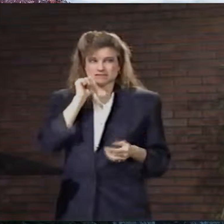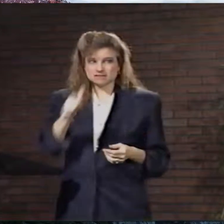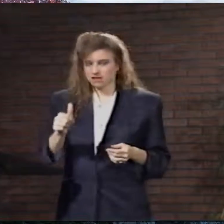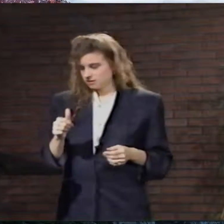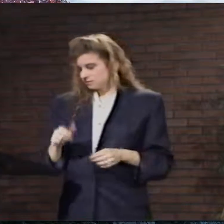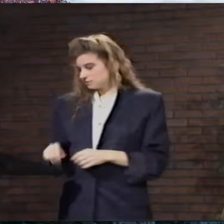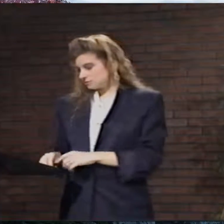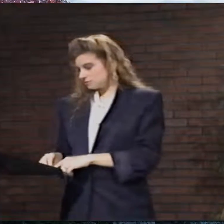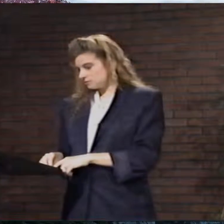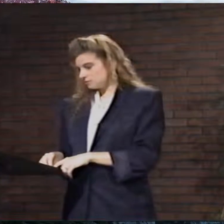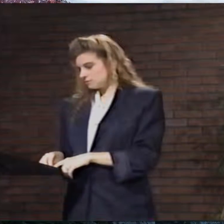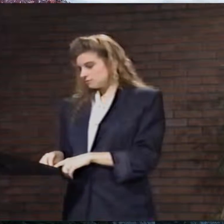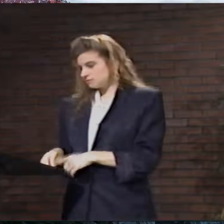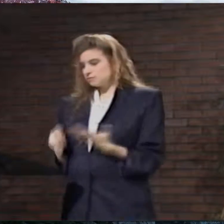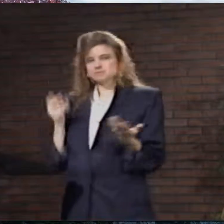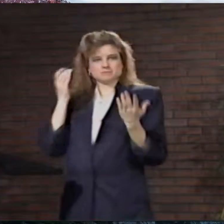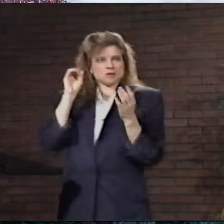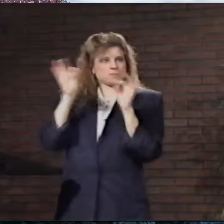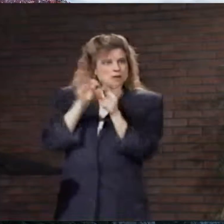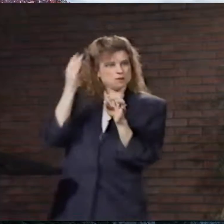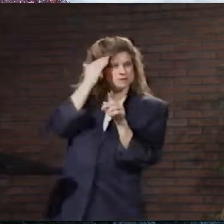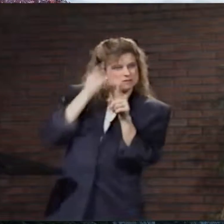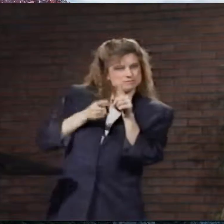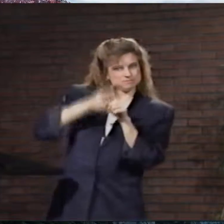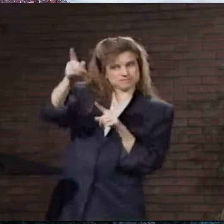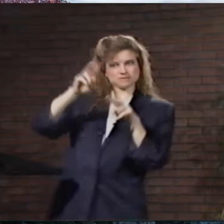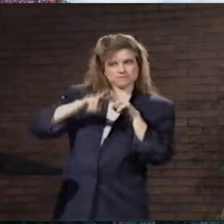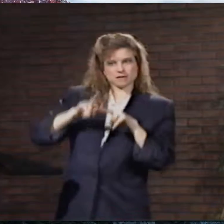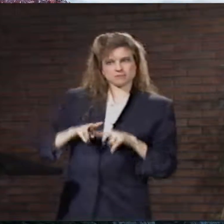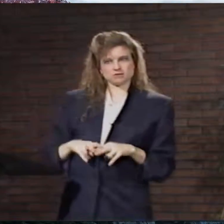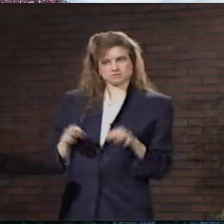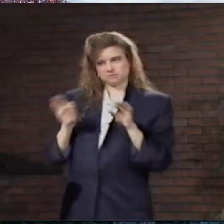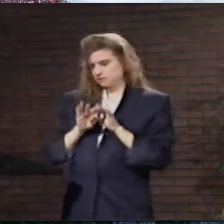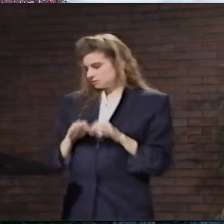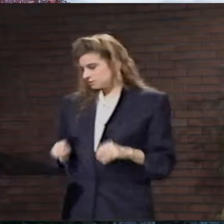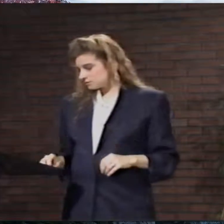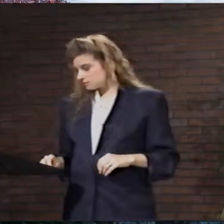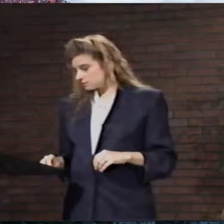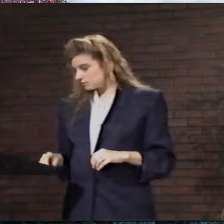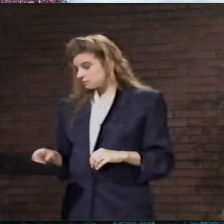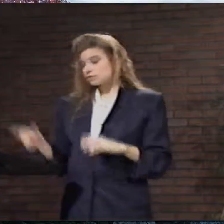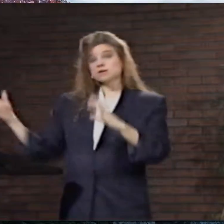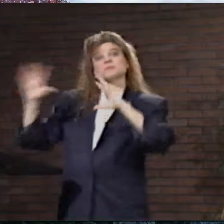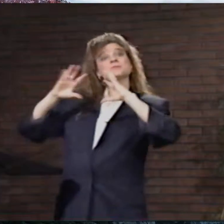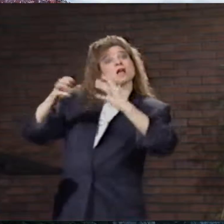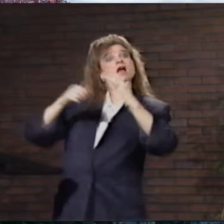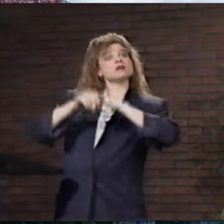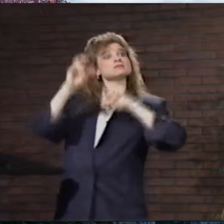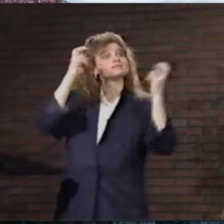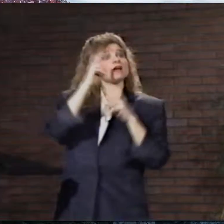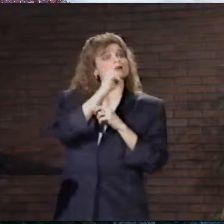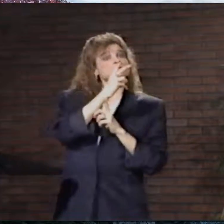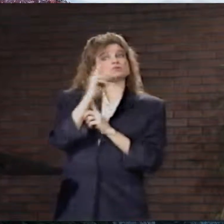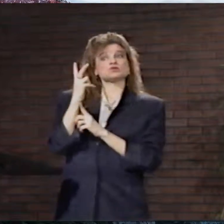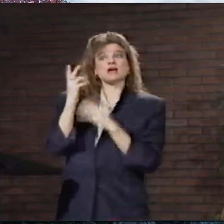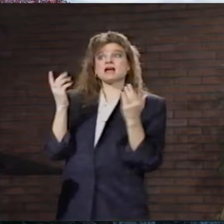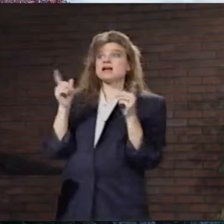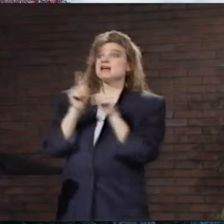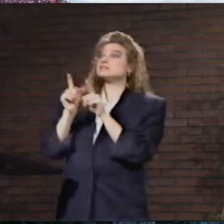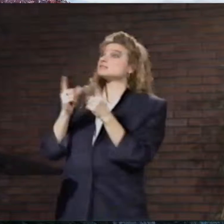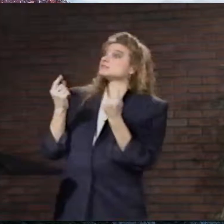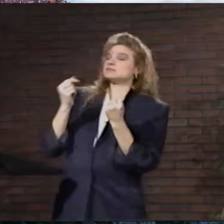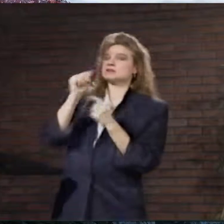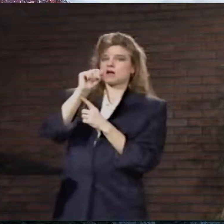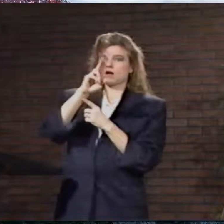jargon. So are they qualified or not? It's sort of open to debate. Using the specialized vocabulary is very